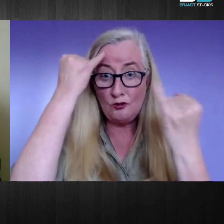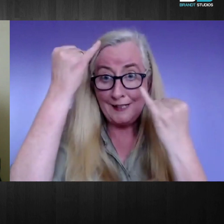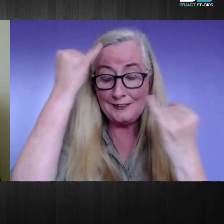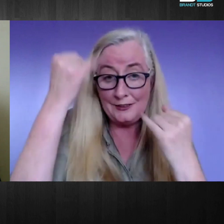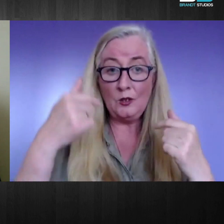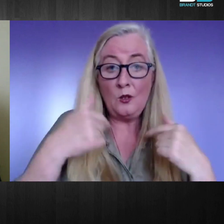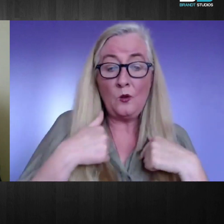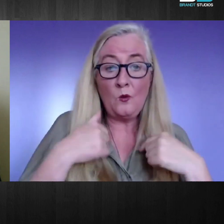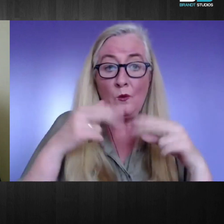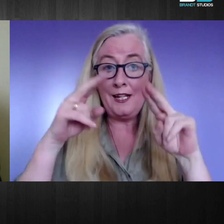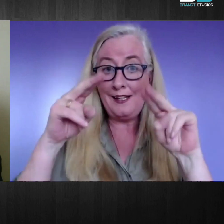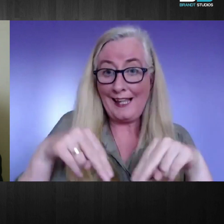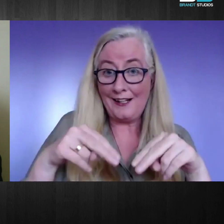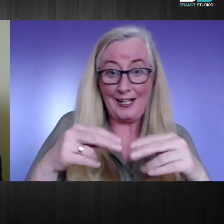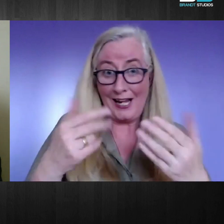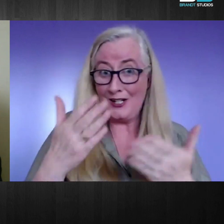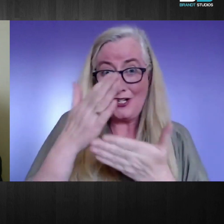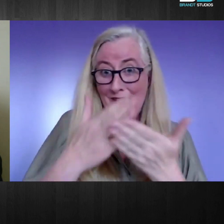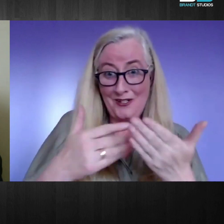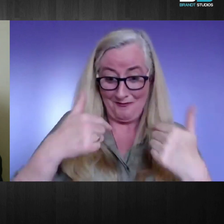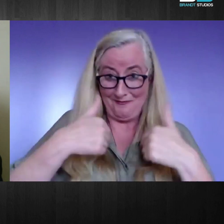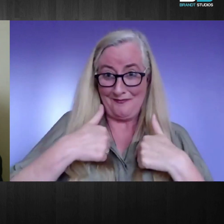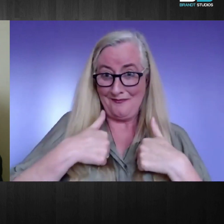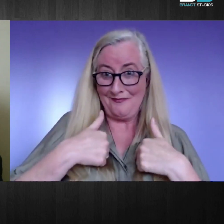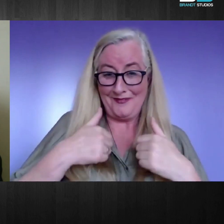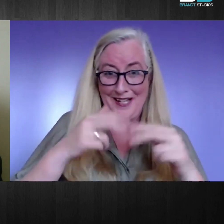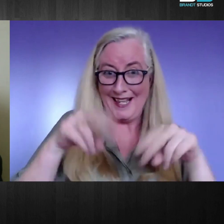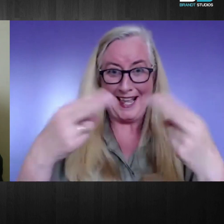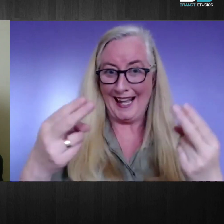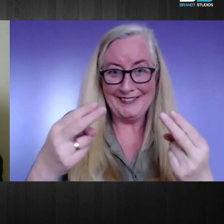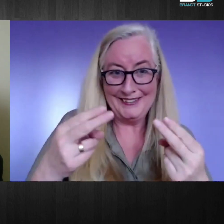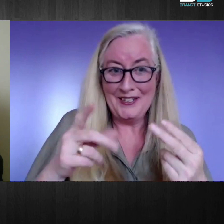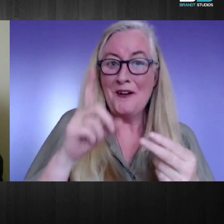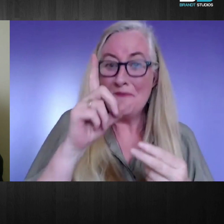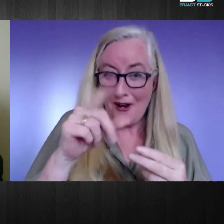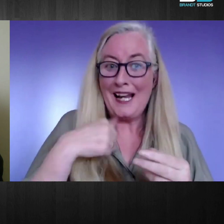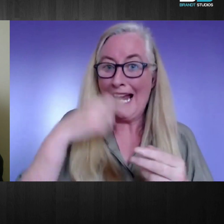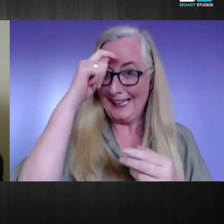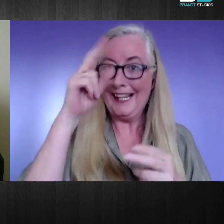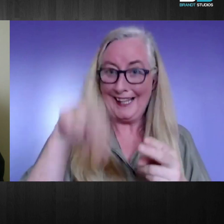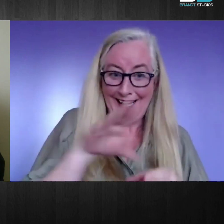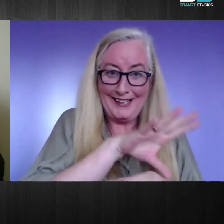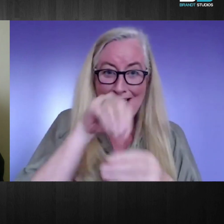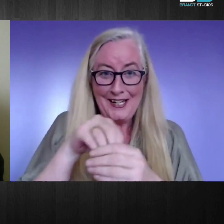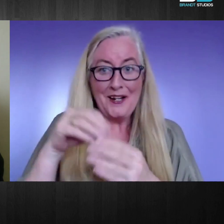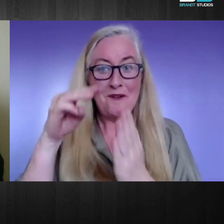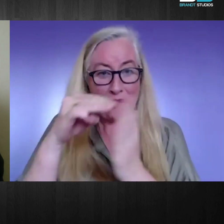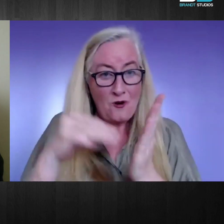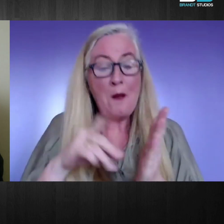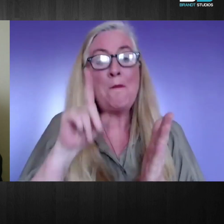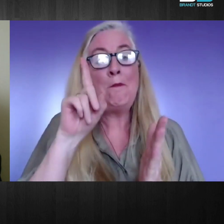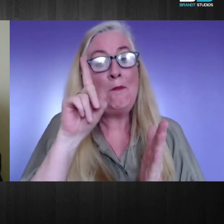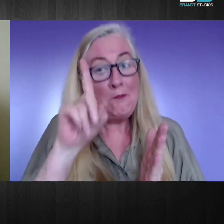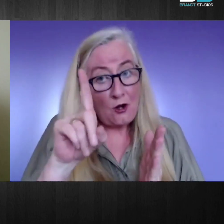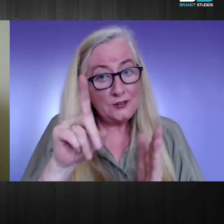for me within the program, and I think that's what's been so powerful and so impactful about the Sound Surfers program. So really well